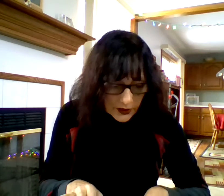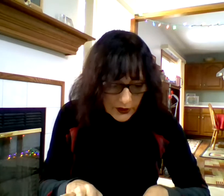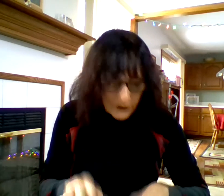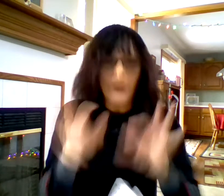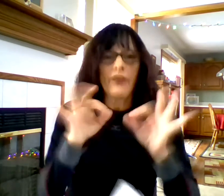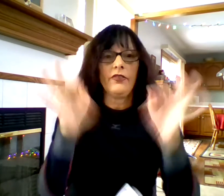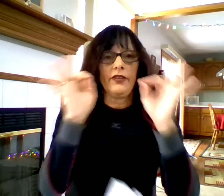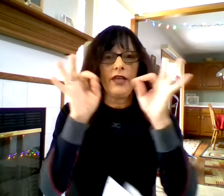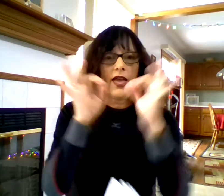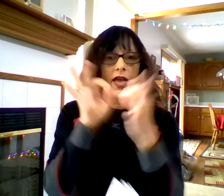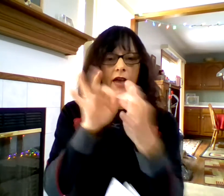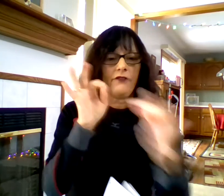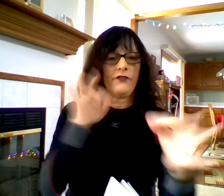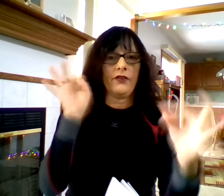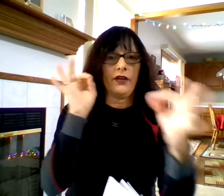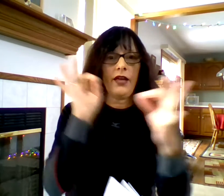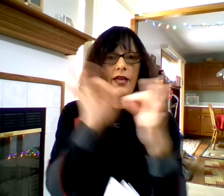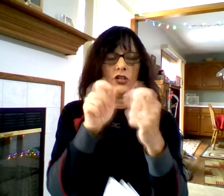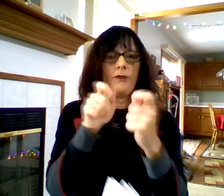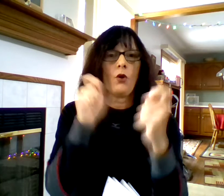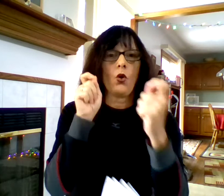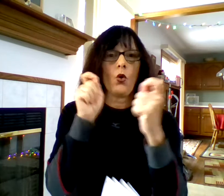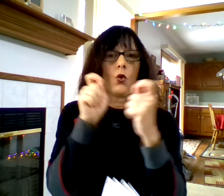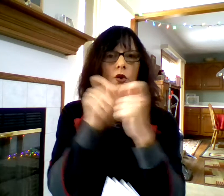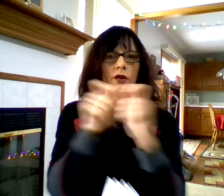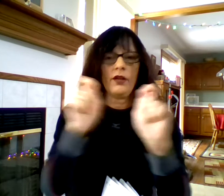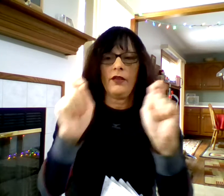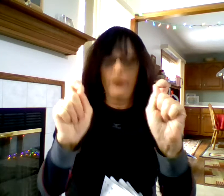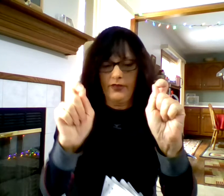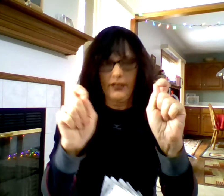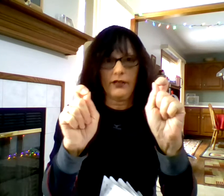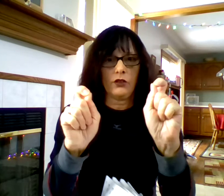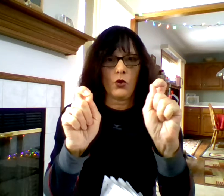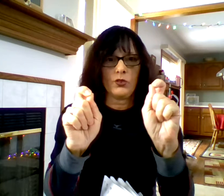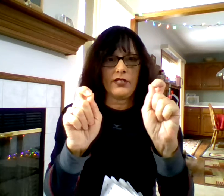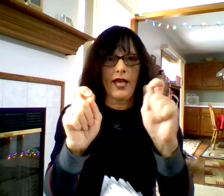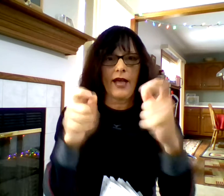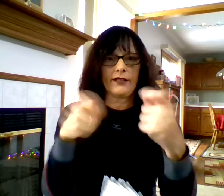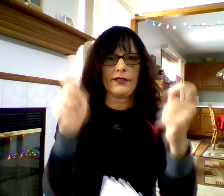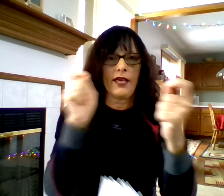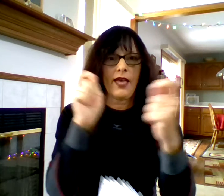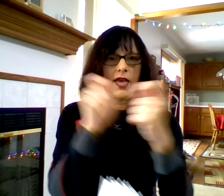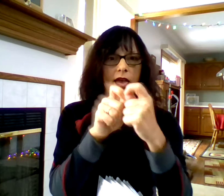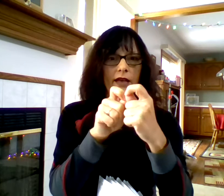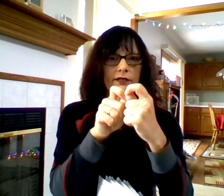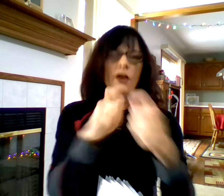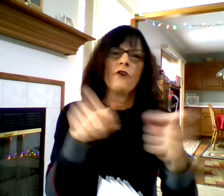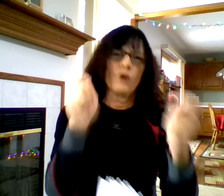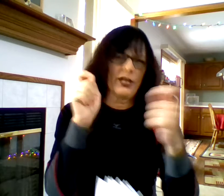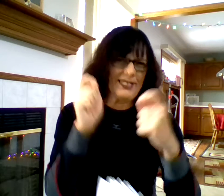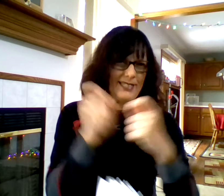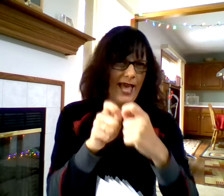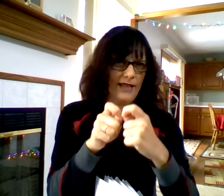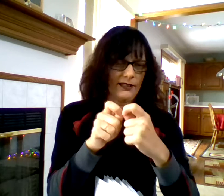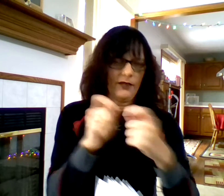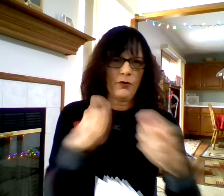with the F hand shape or the closed X, X'd, for exactly.